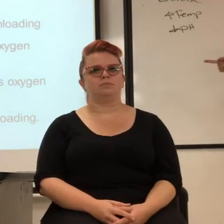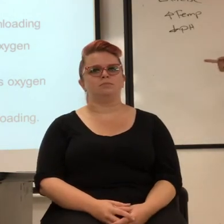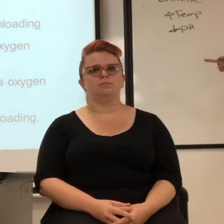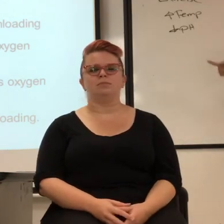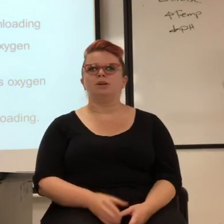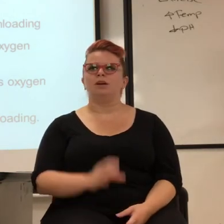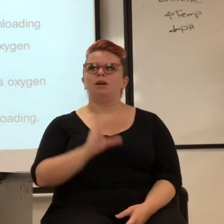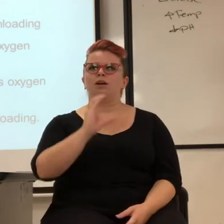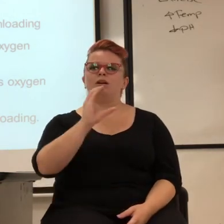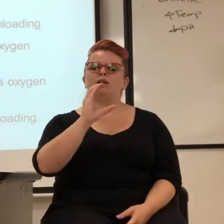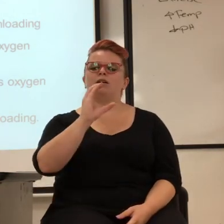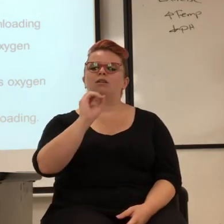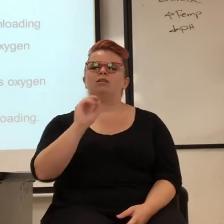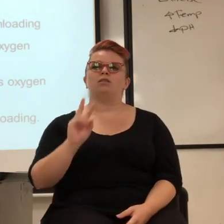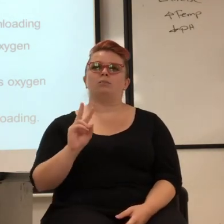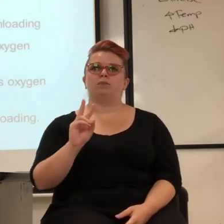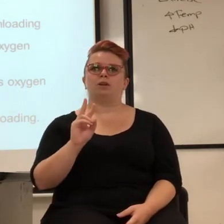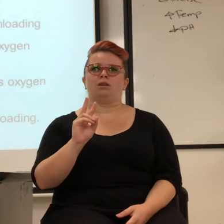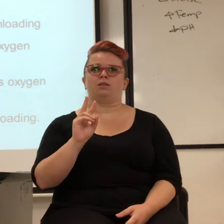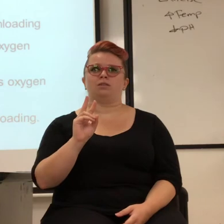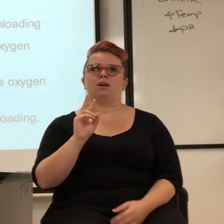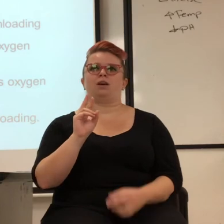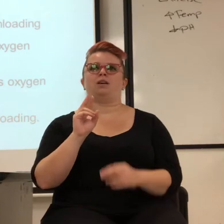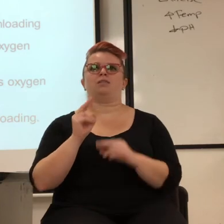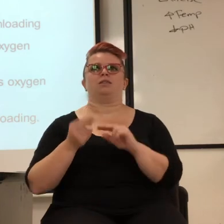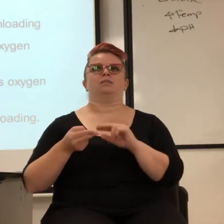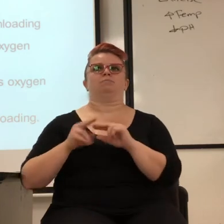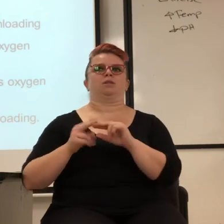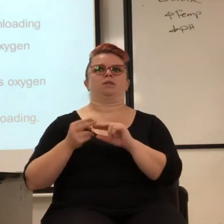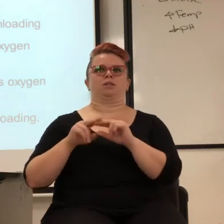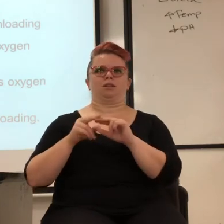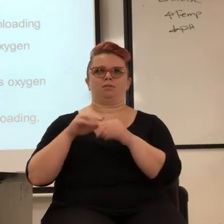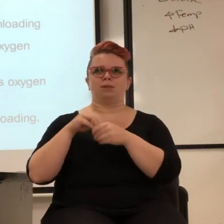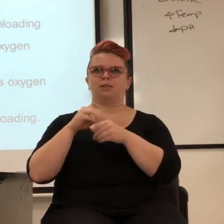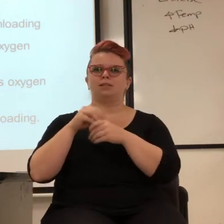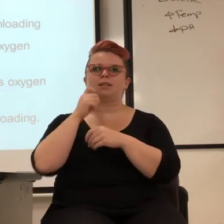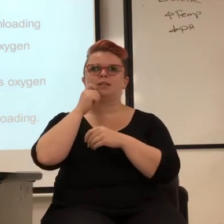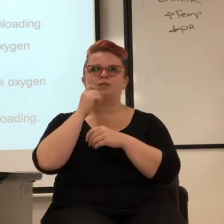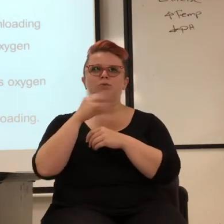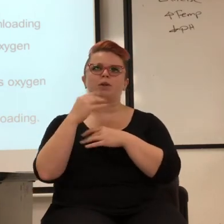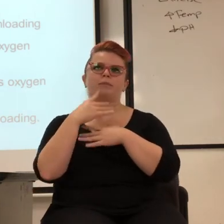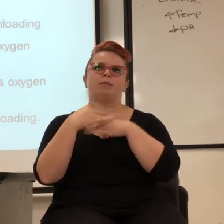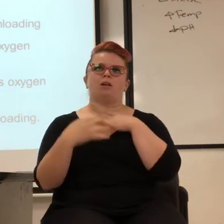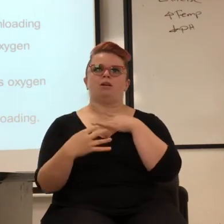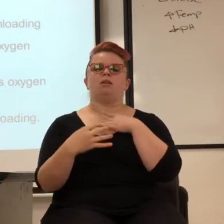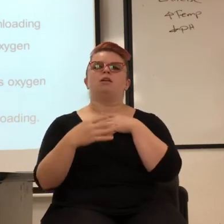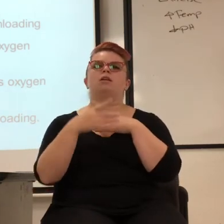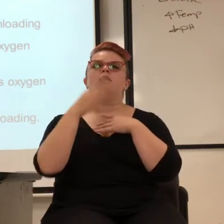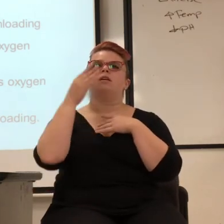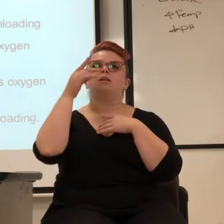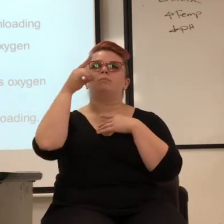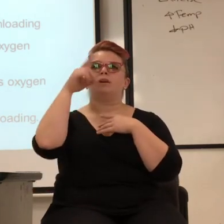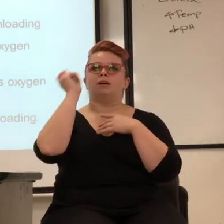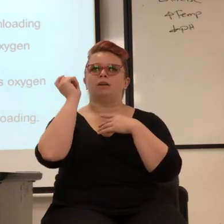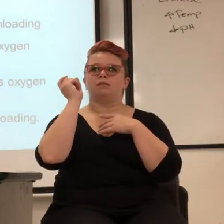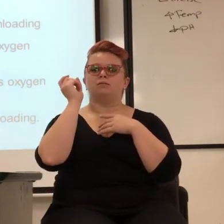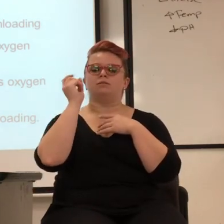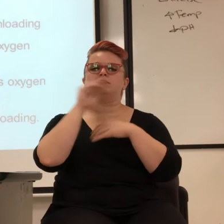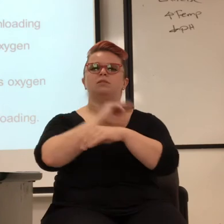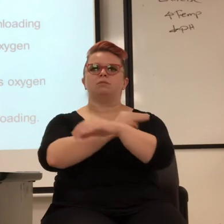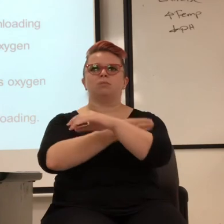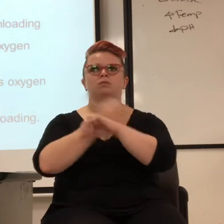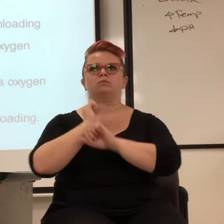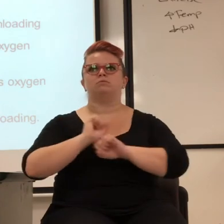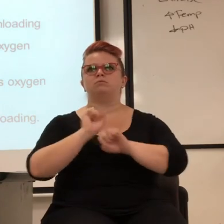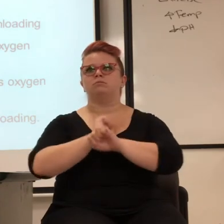Carbon dioxide. You're building up carbon dioxide in the tissues and in the blood because the muscles are working